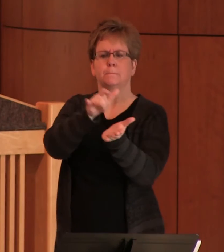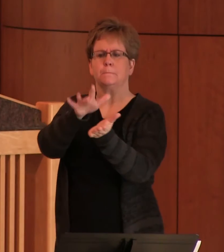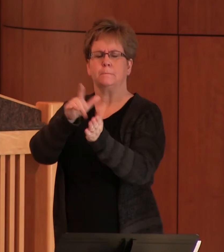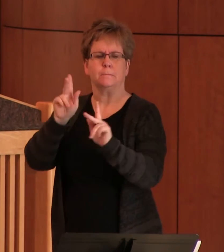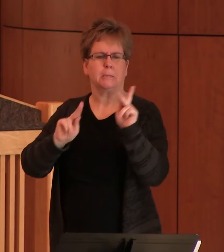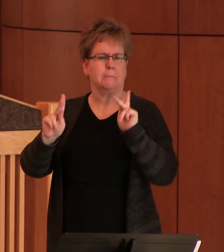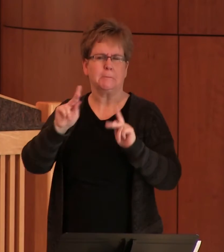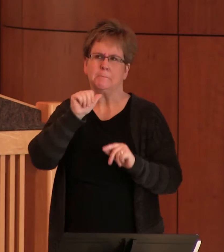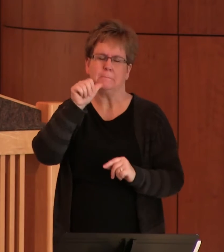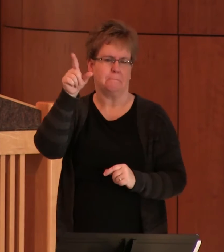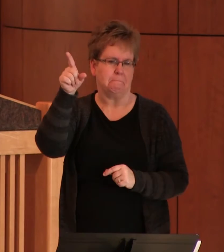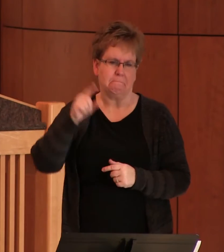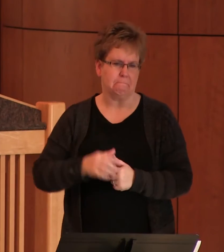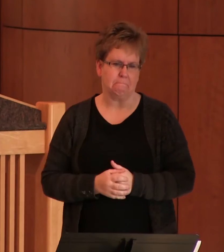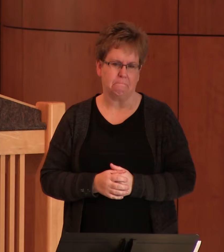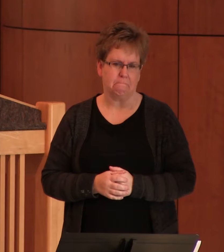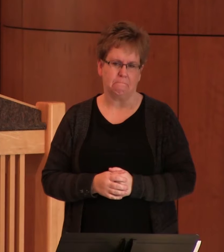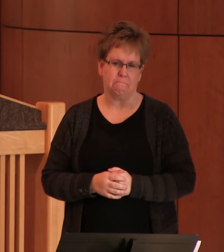of others.